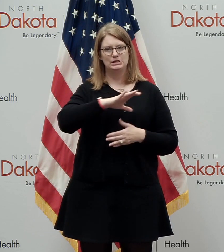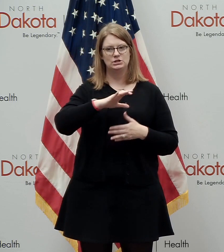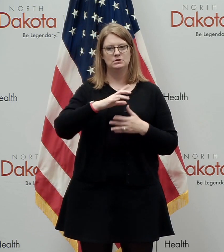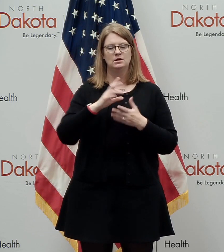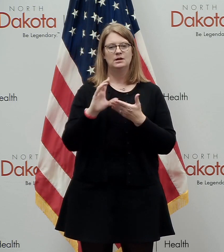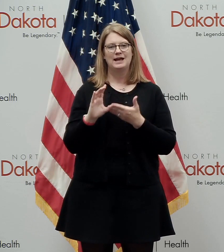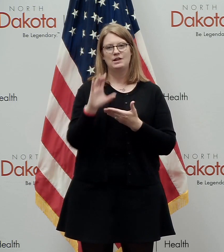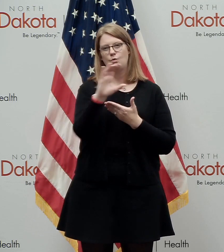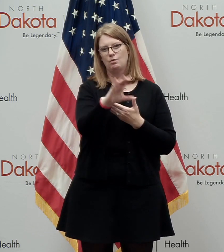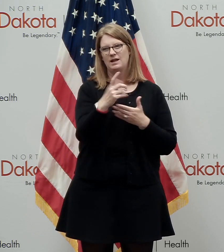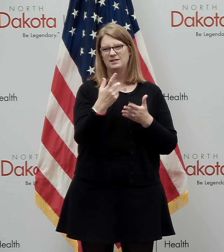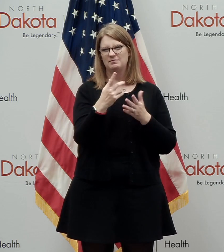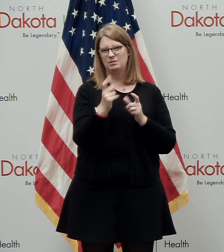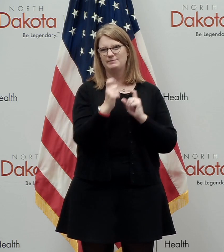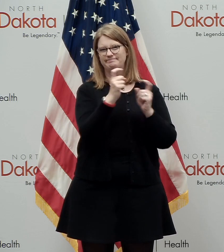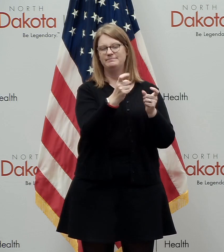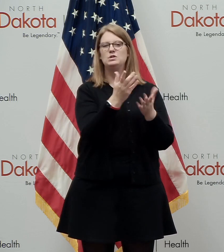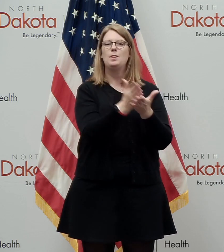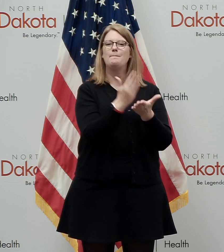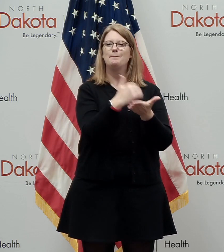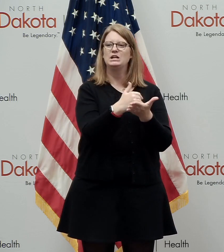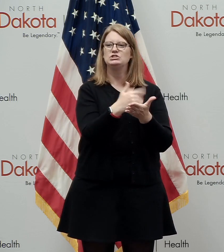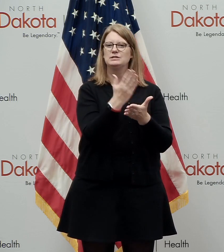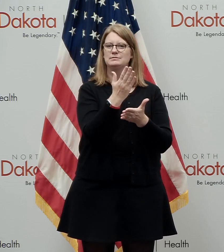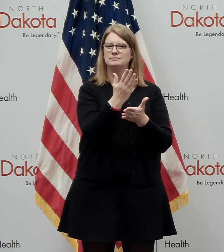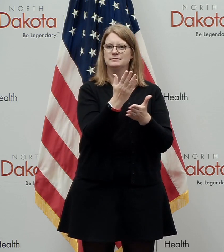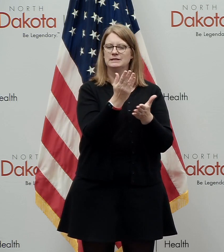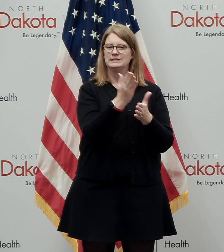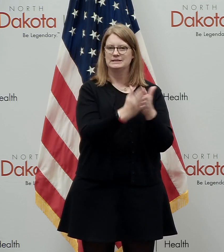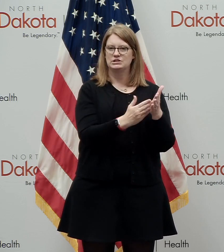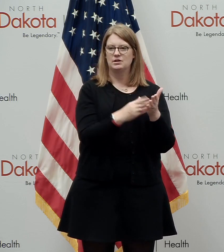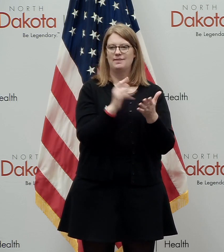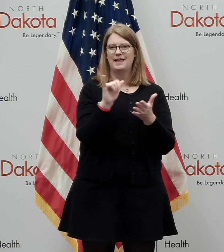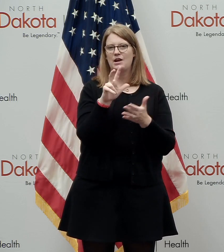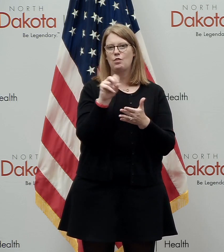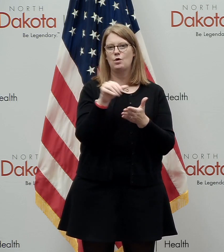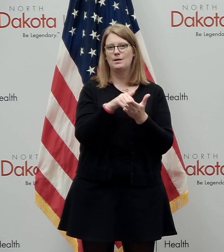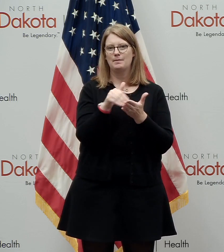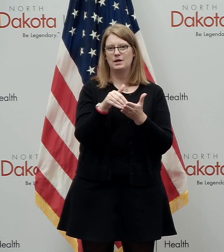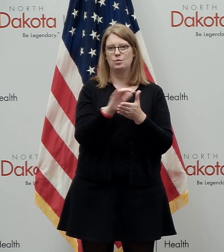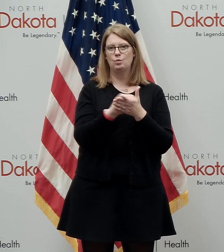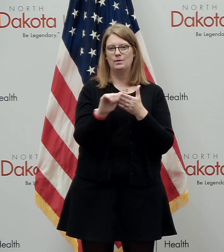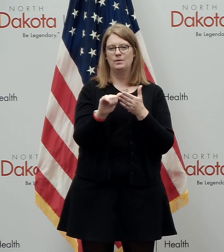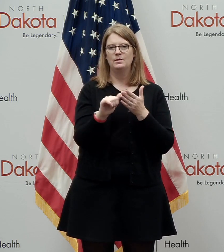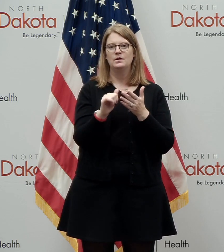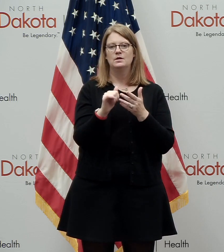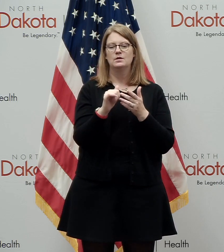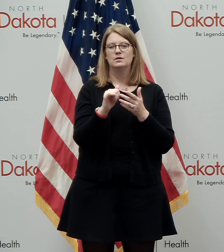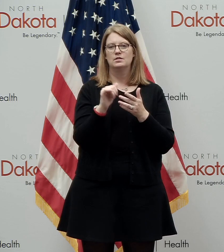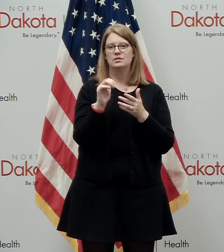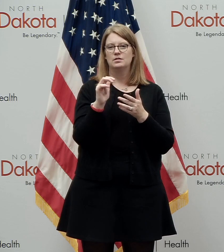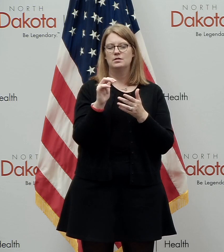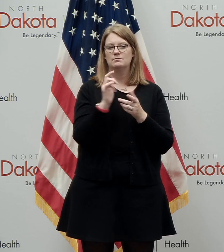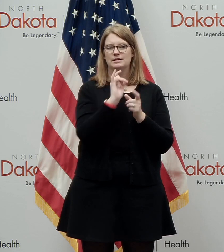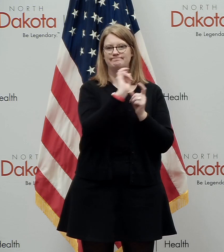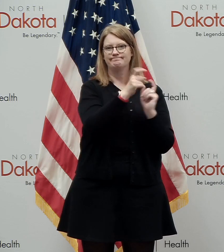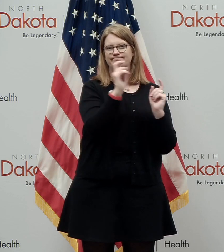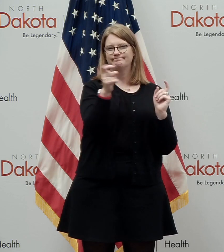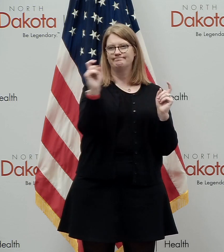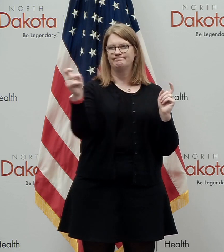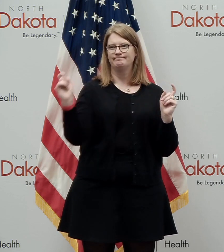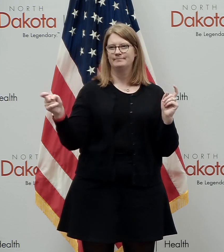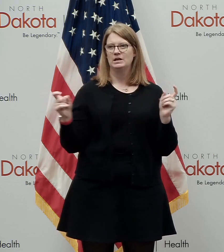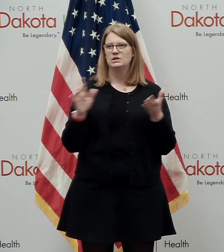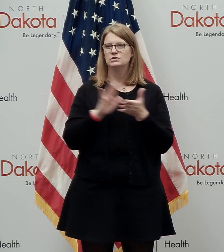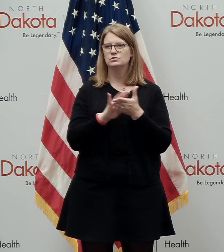to the budget section. That $30 million will be paid out to each of the schools based on a base level,